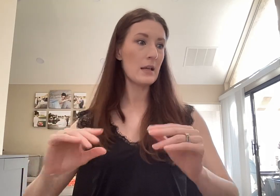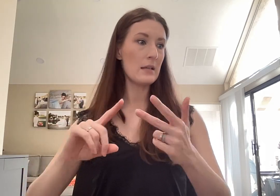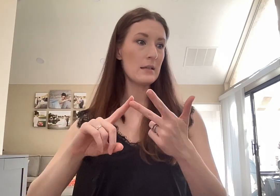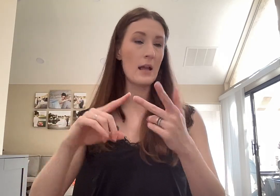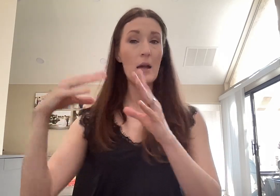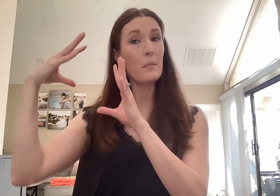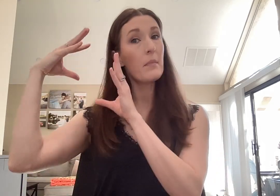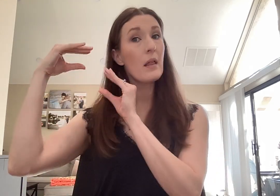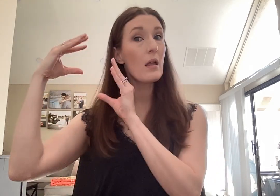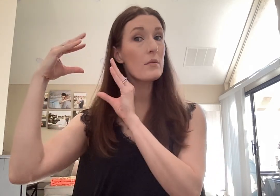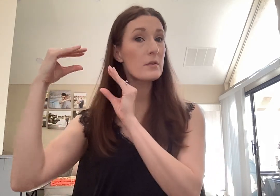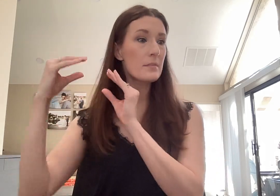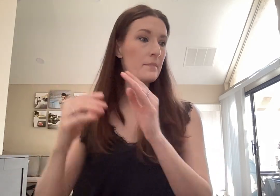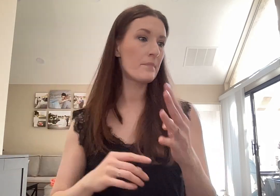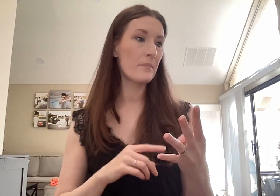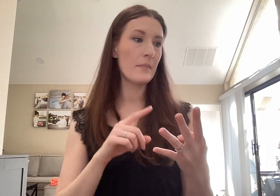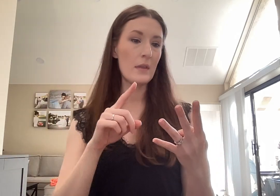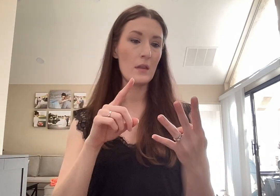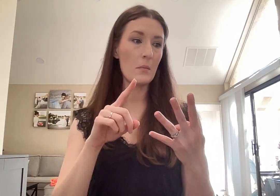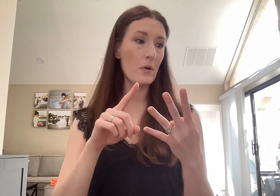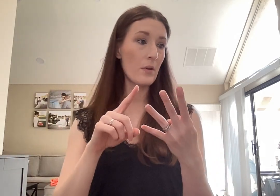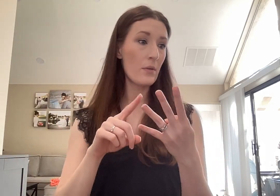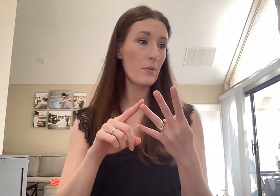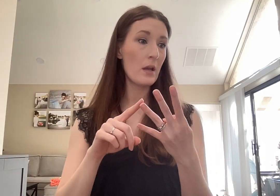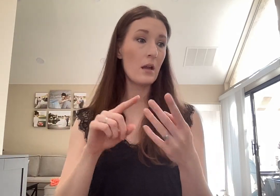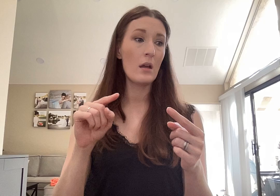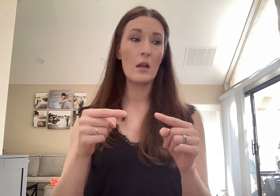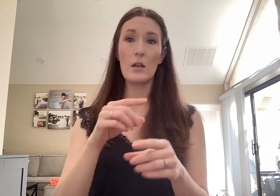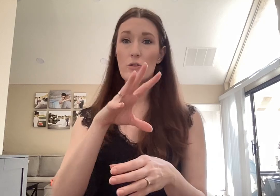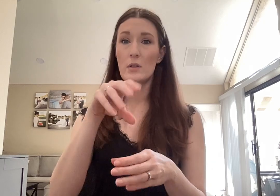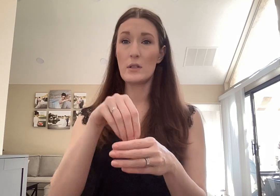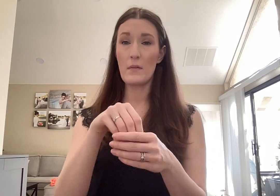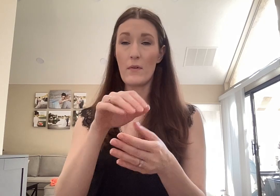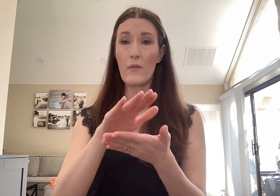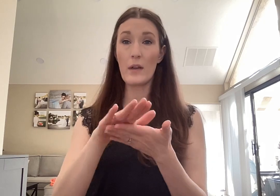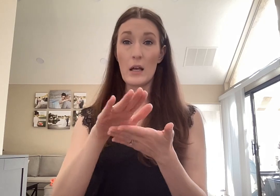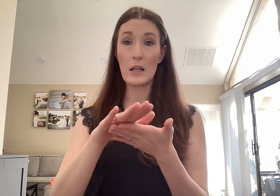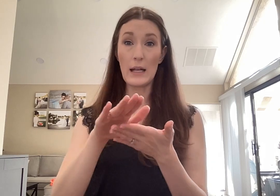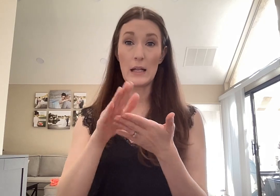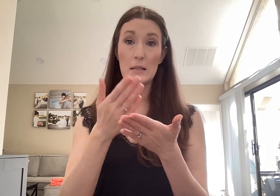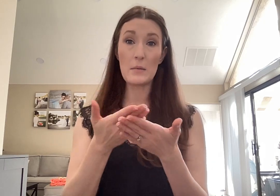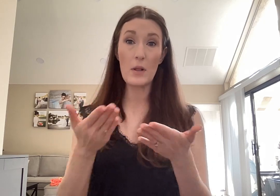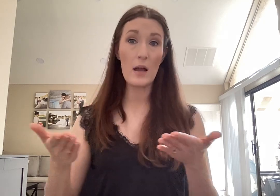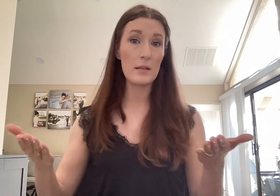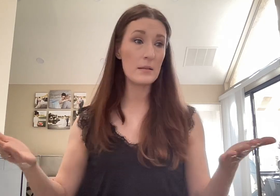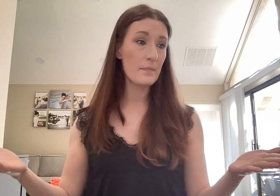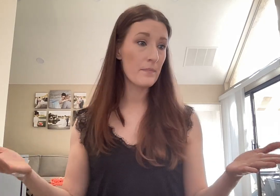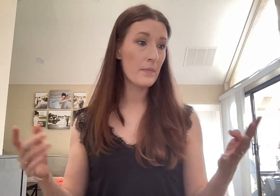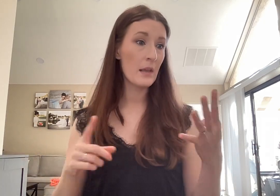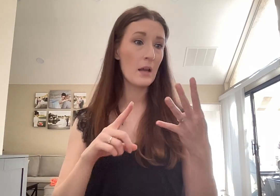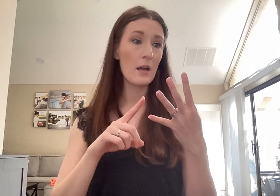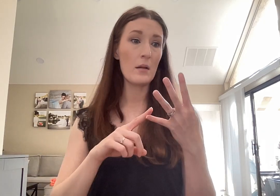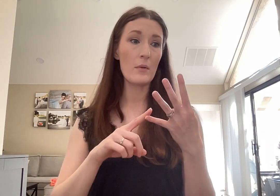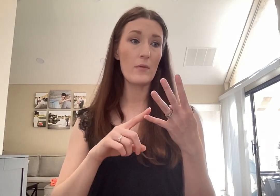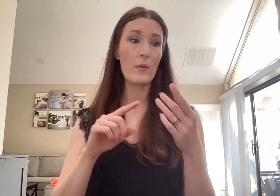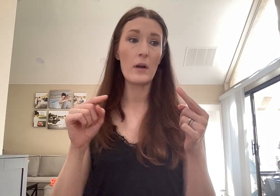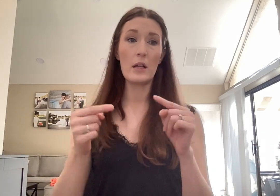mattresses, and pillows. Number 3, injuries involving cleaning supplies. And number 4,